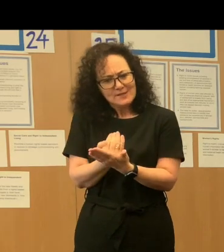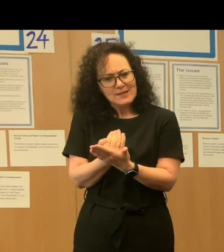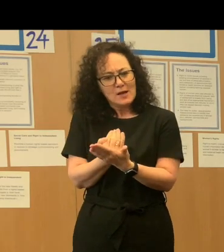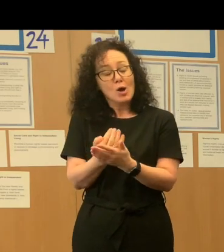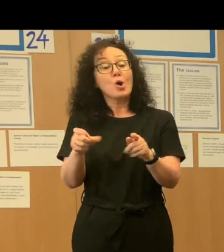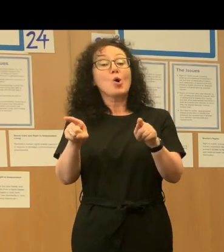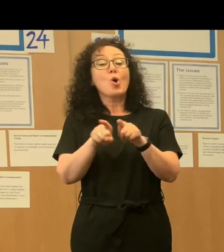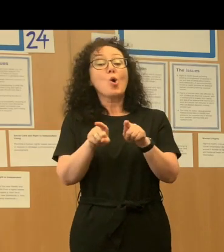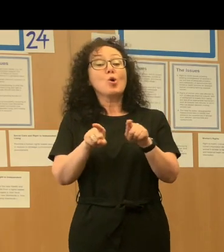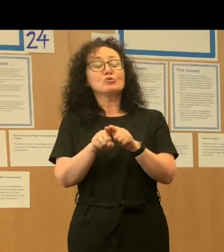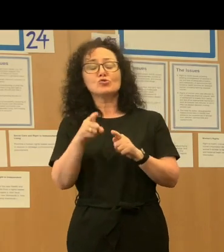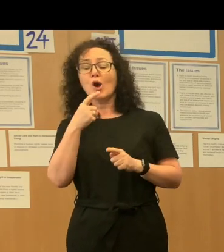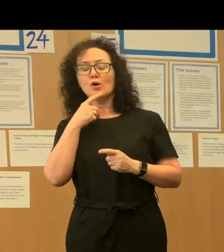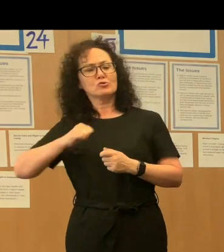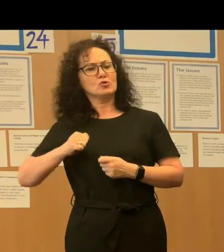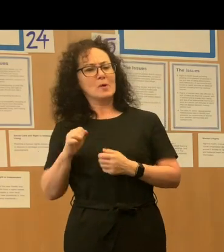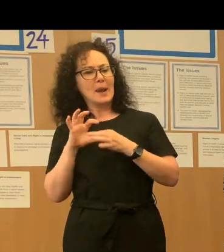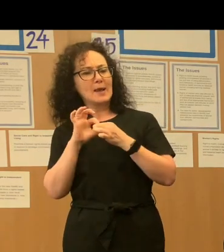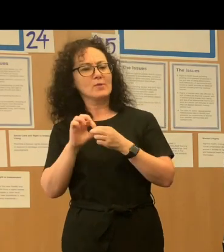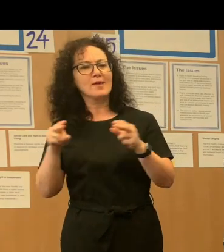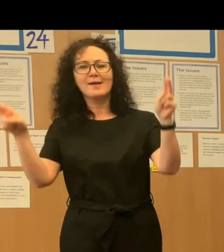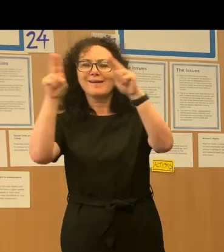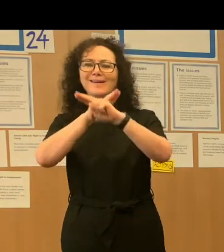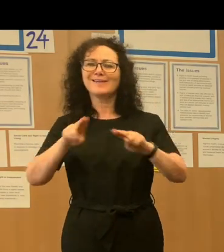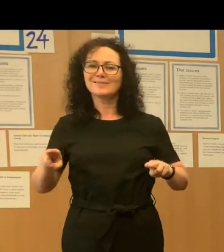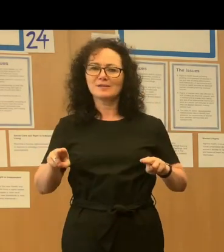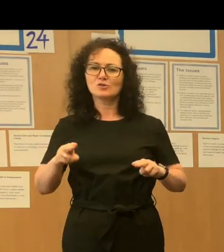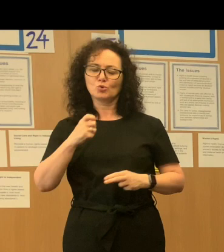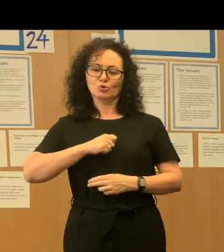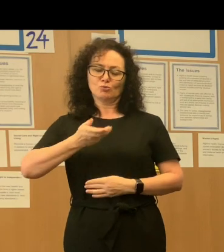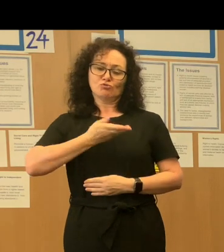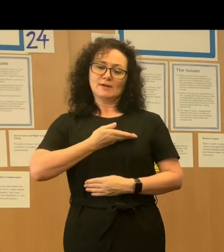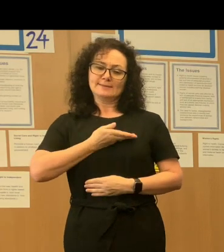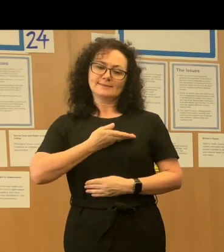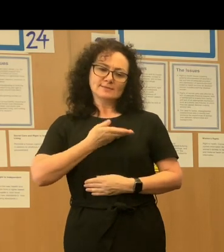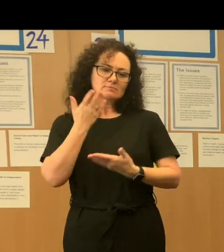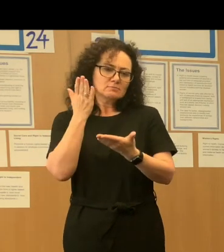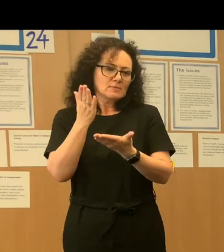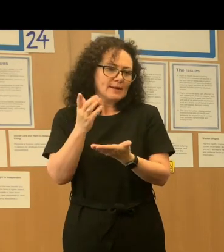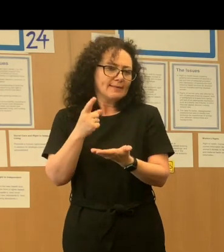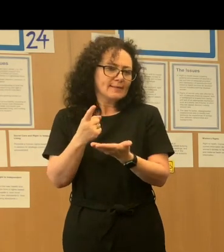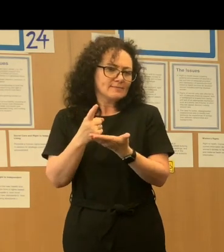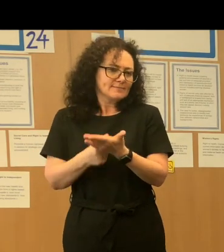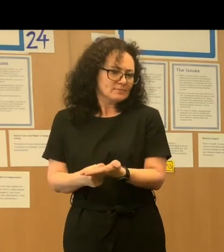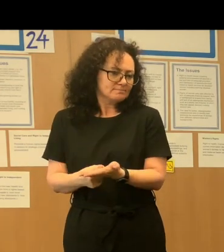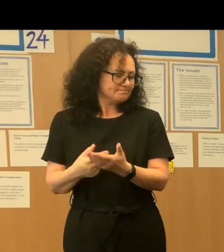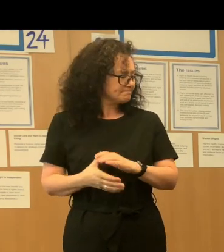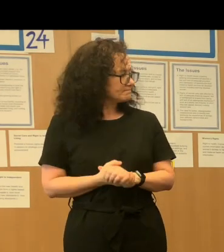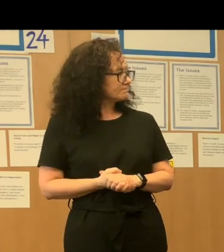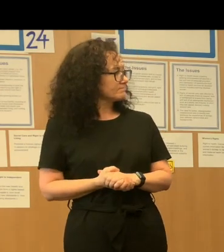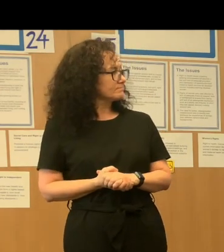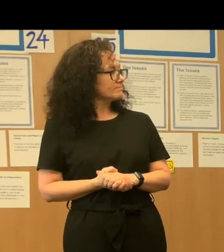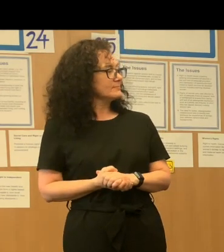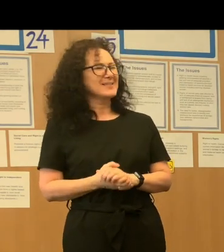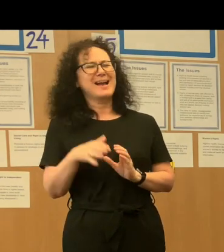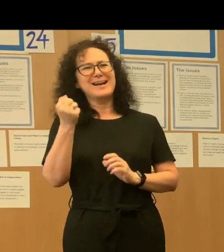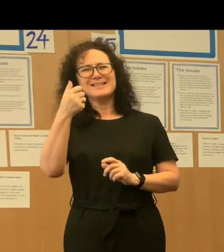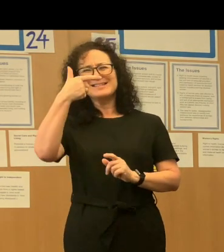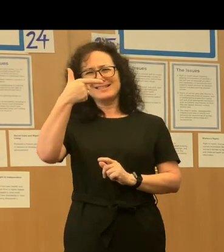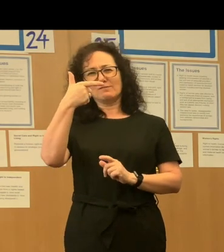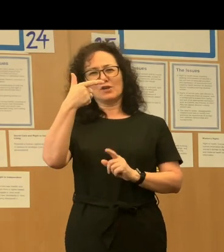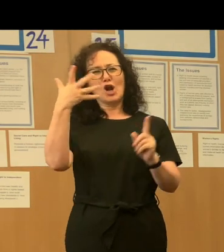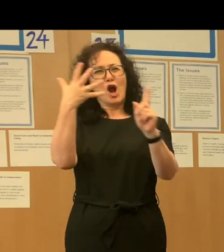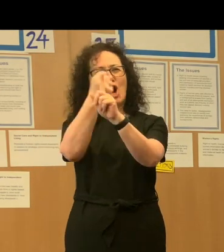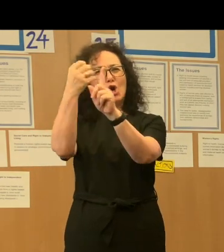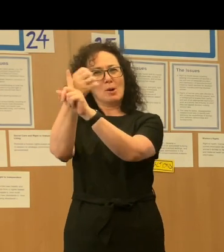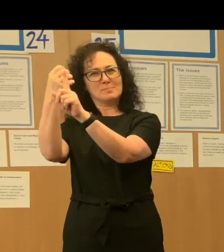its international human rights obligations. We did some work to develop 7 long-term outcomes, so 7 very broad goals that